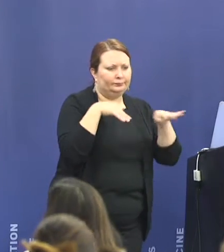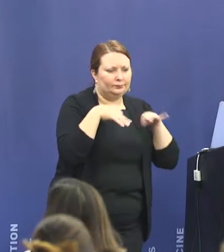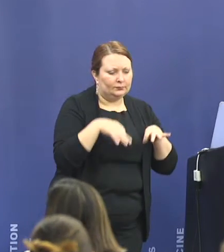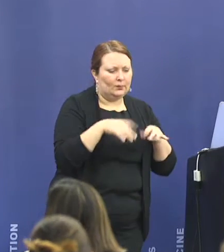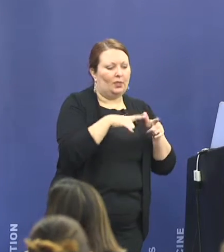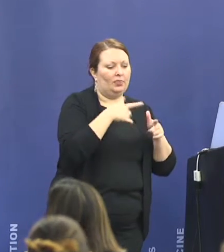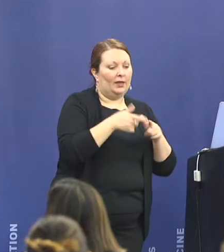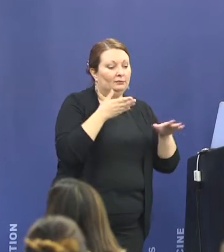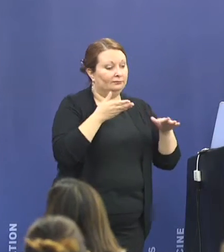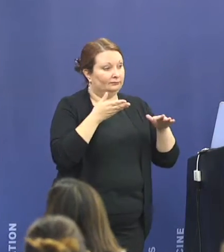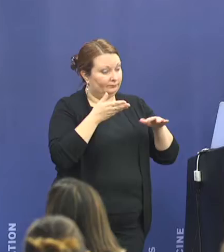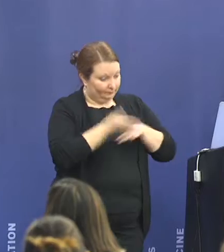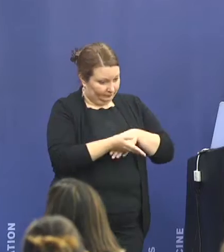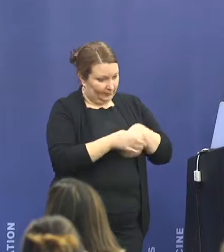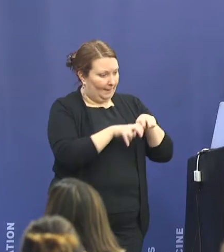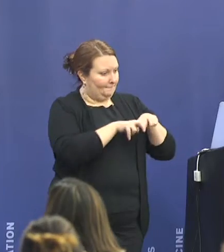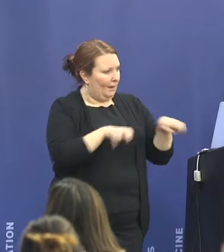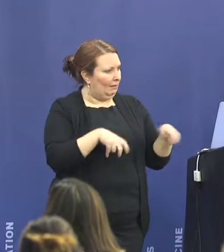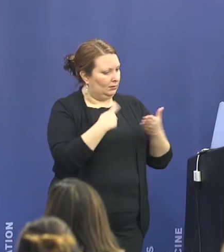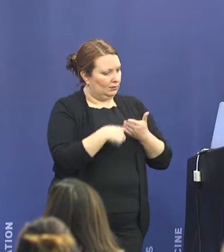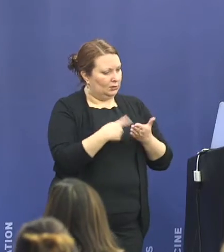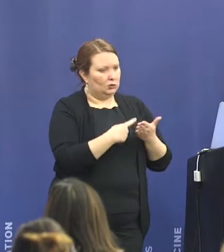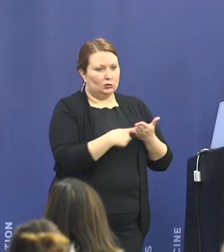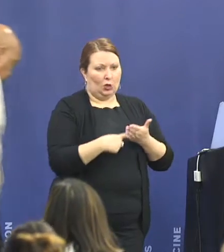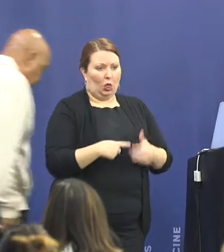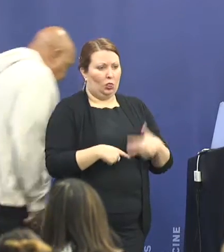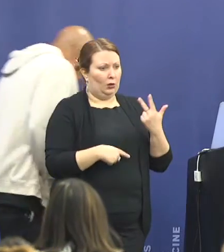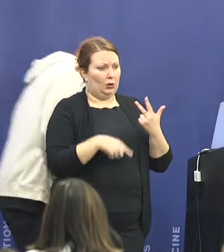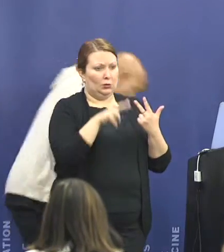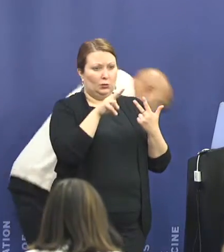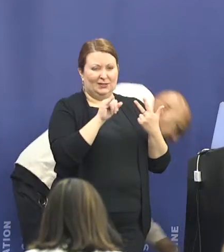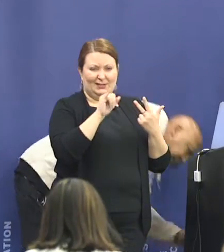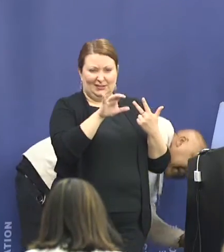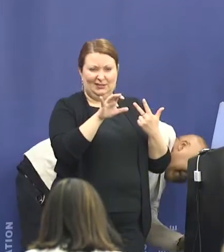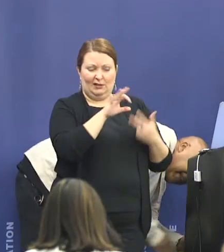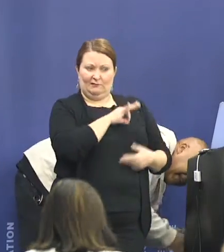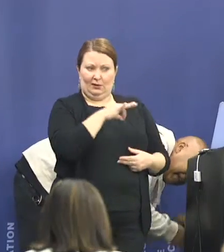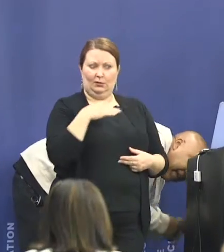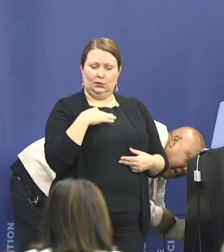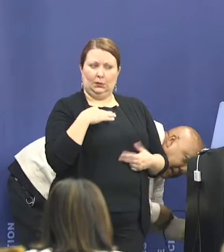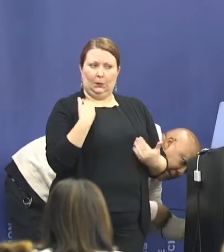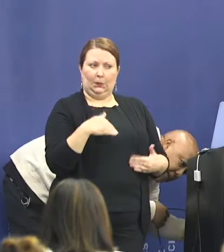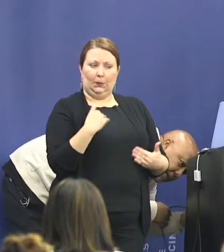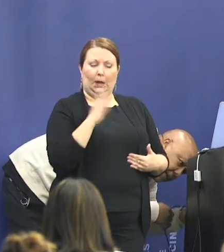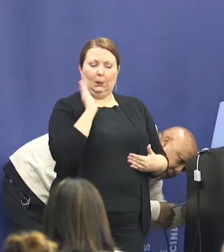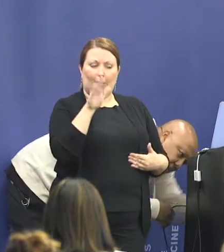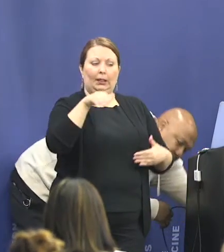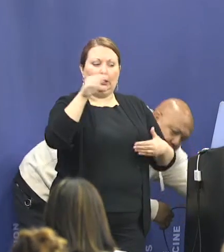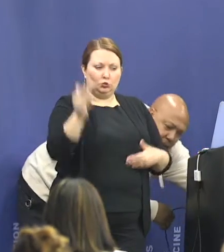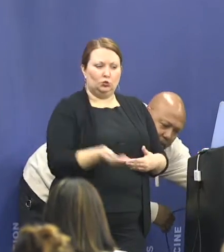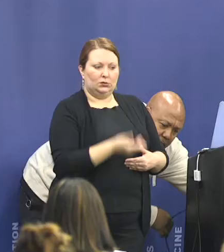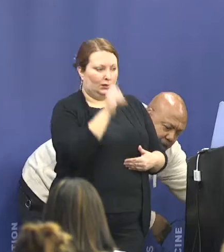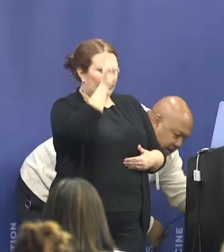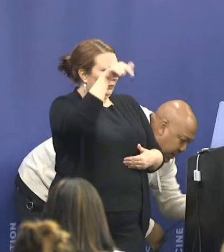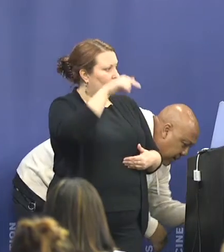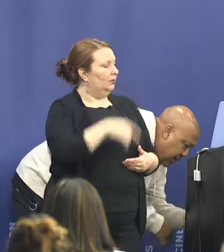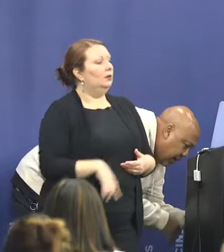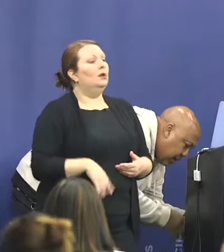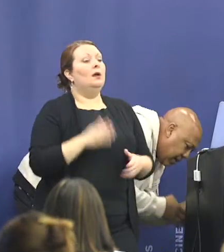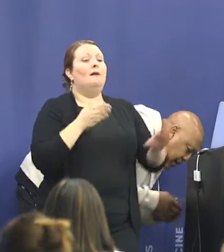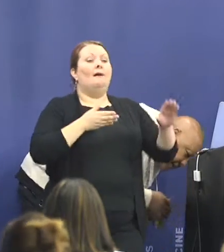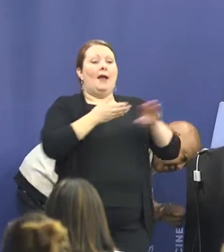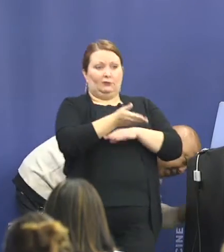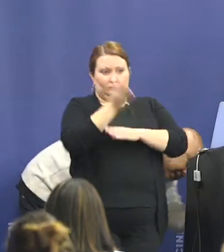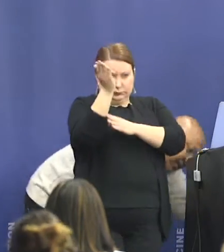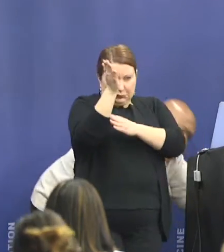followed by a panel discussion with three of UIC's esteemed faculty, whom I will introduce now. And then there should be about